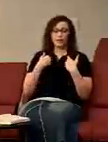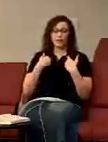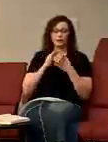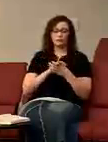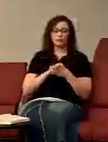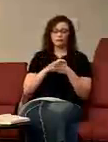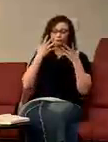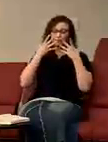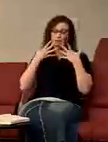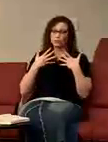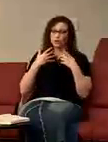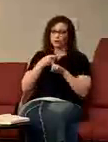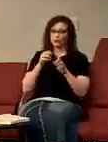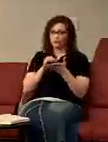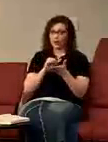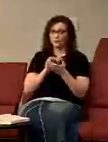And I know another lady